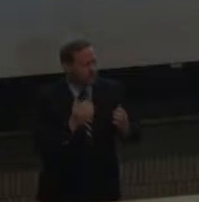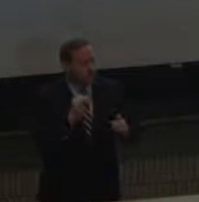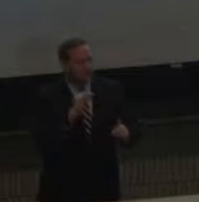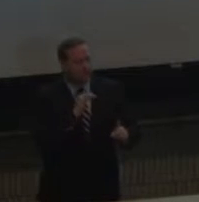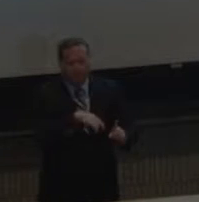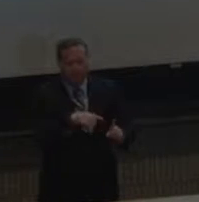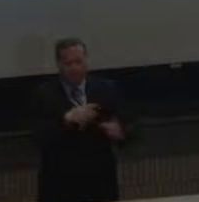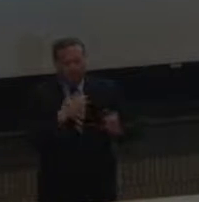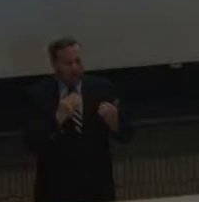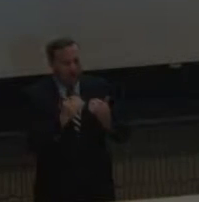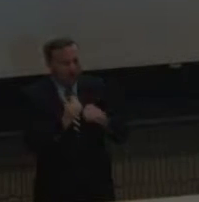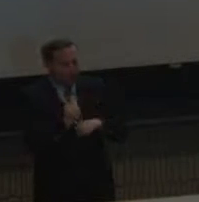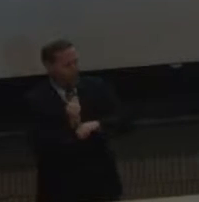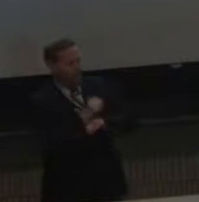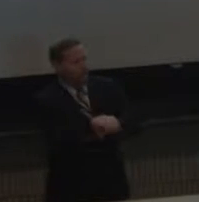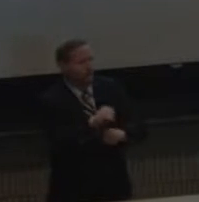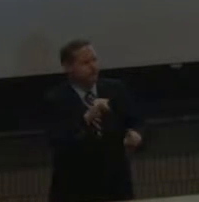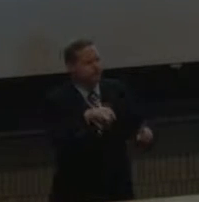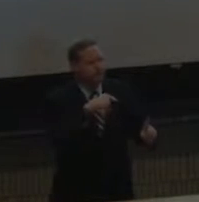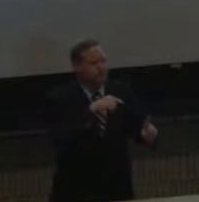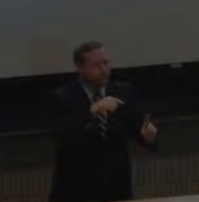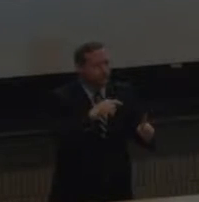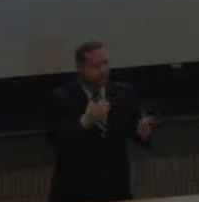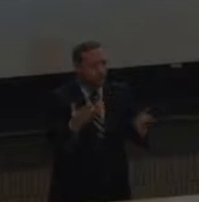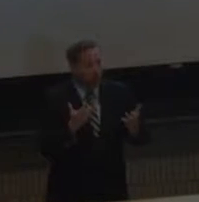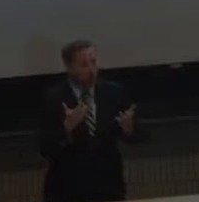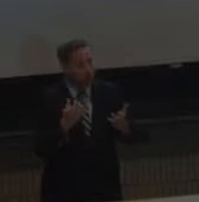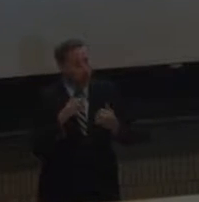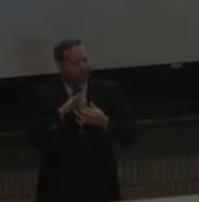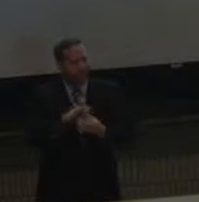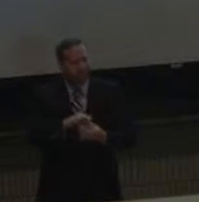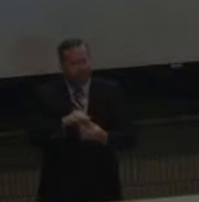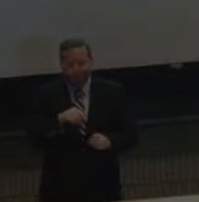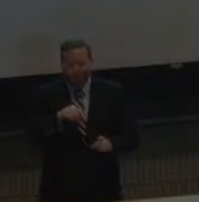in general, equality is not accessible to deaf people.